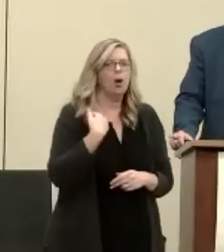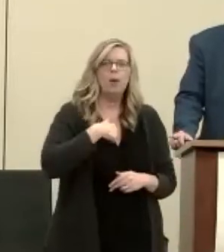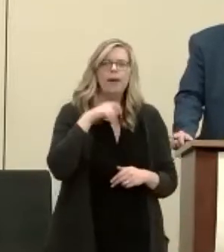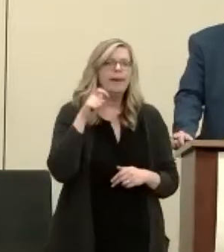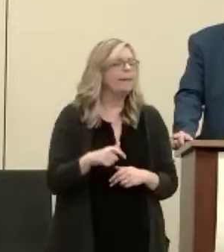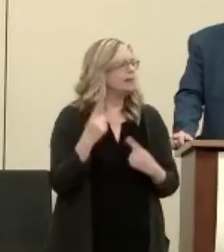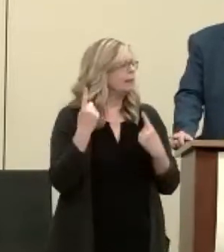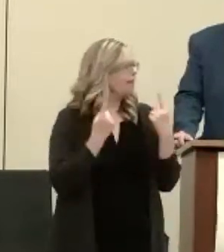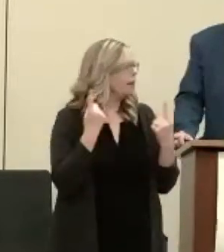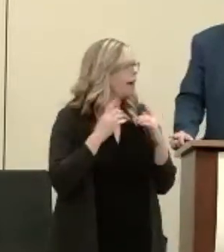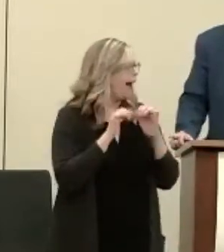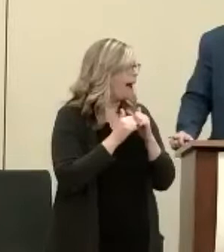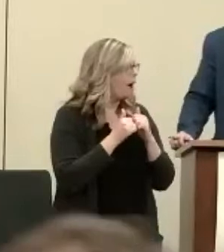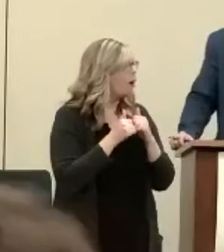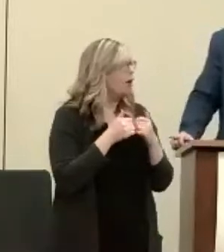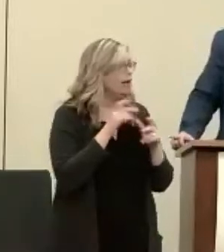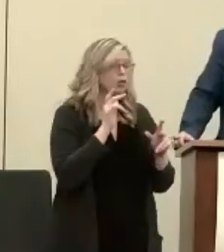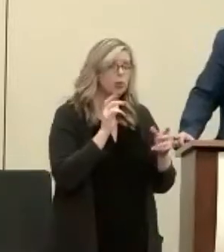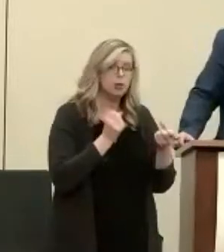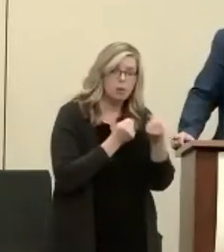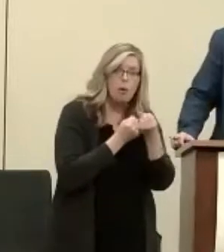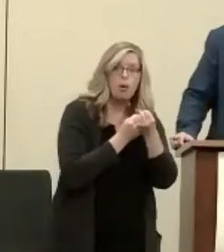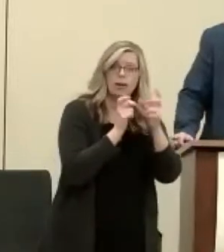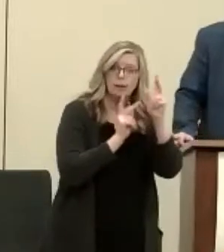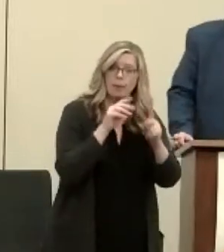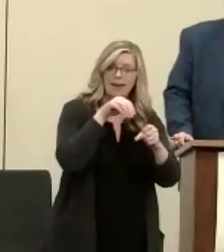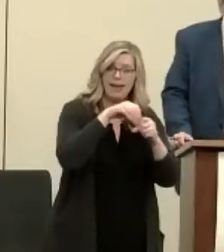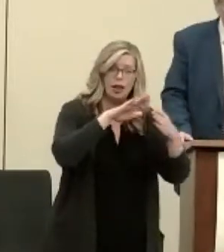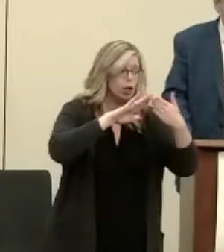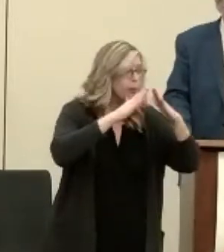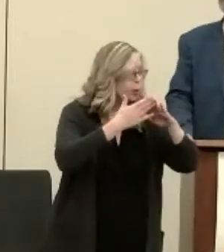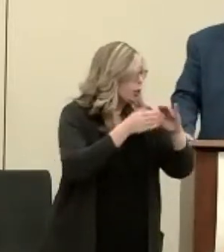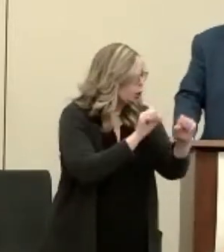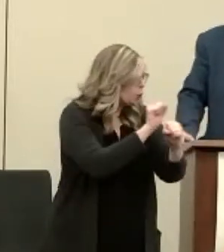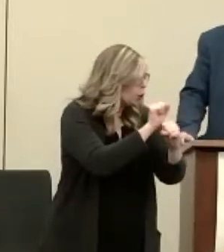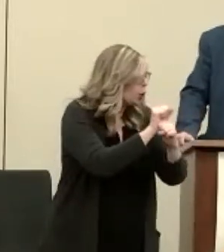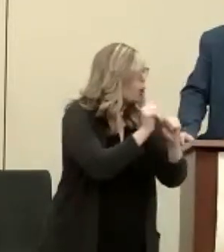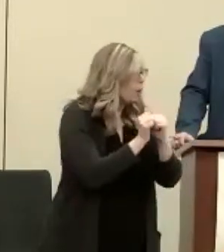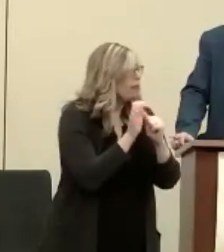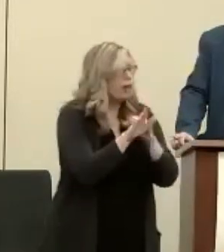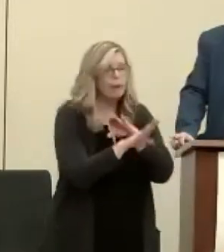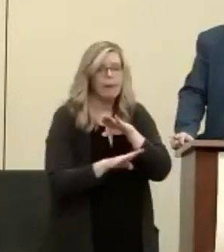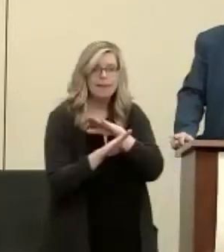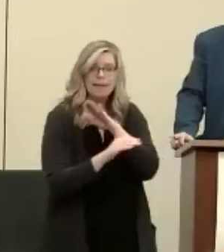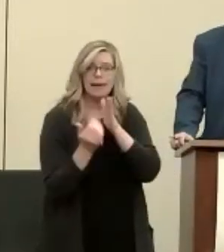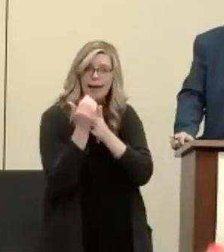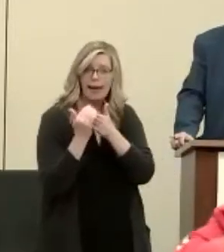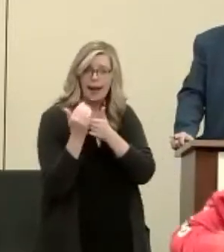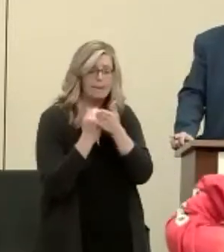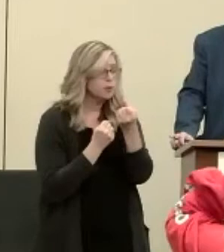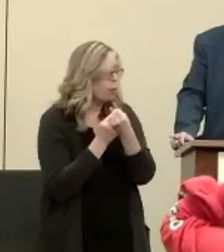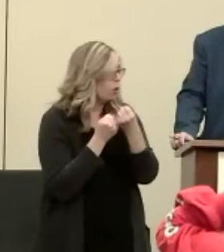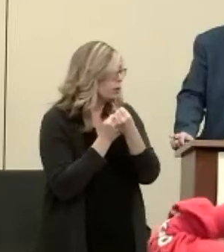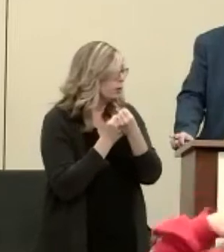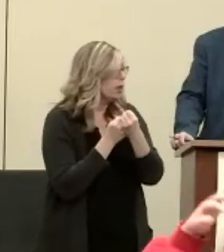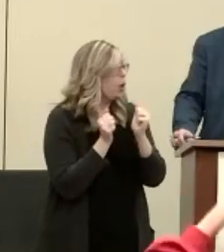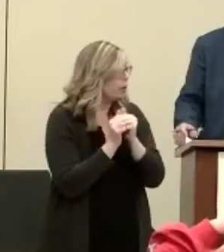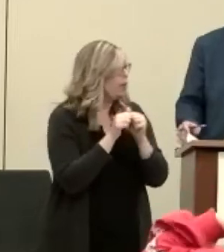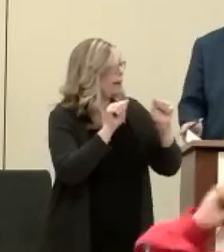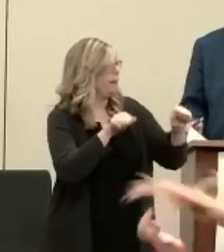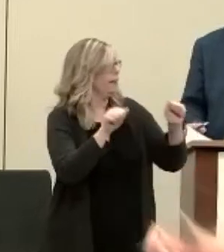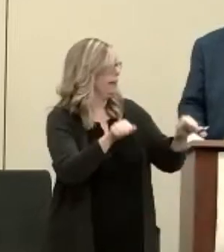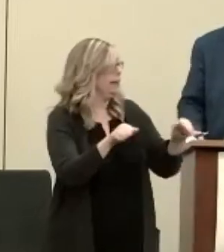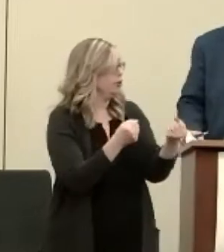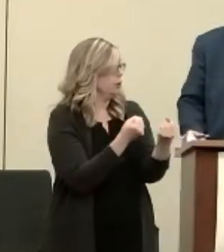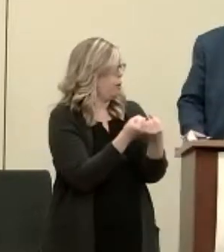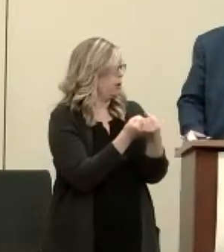supporting people in working in the community with their basic income supports and from the disability and ability supports that help